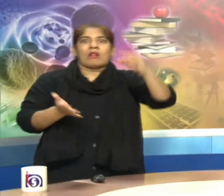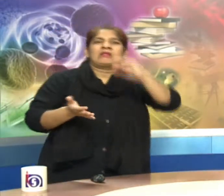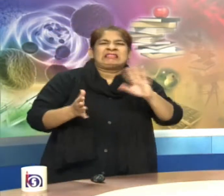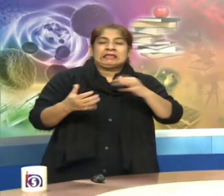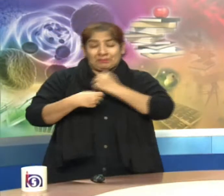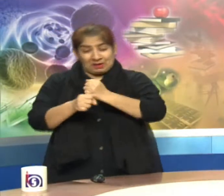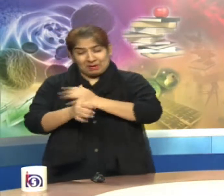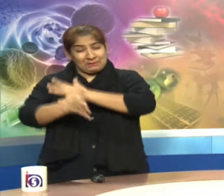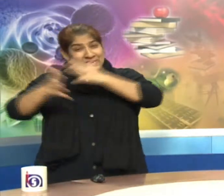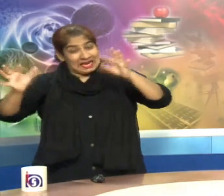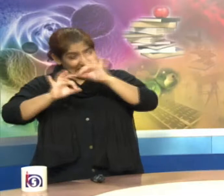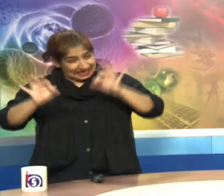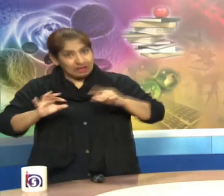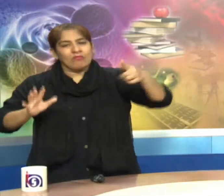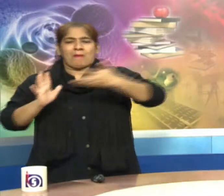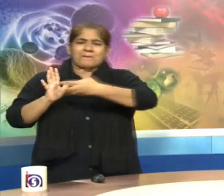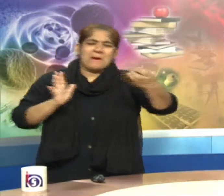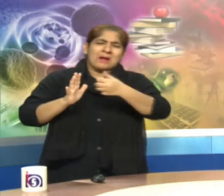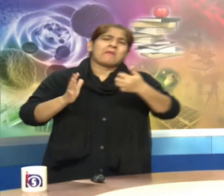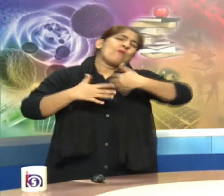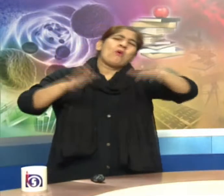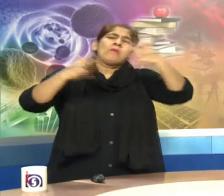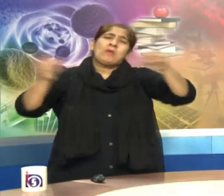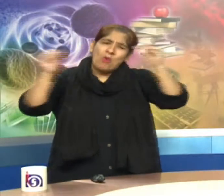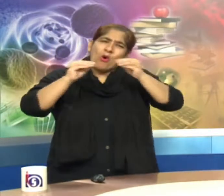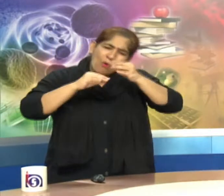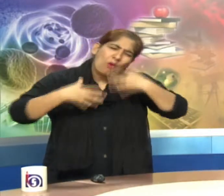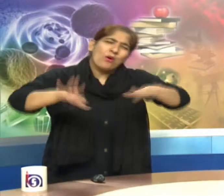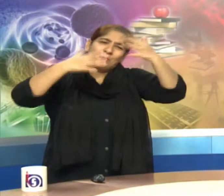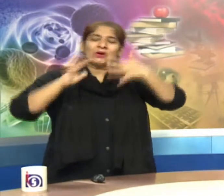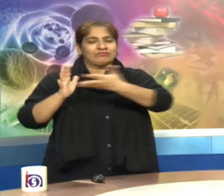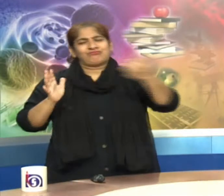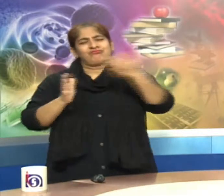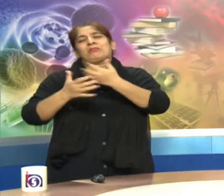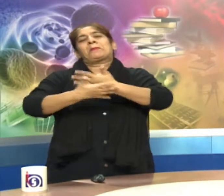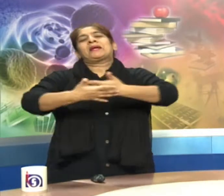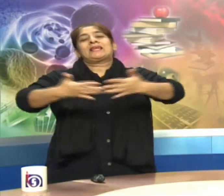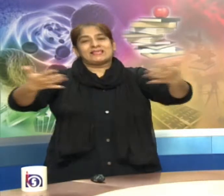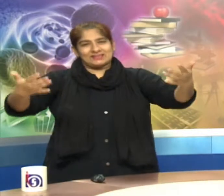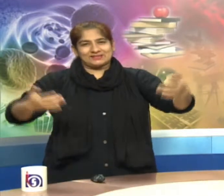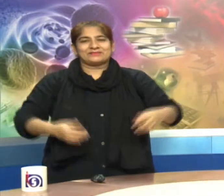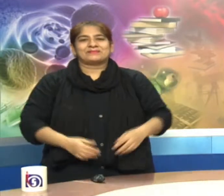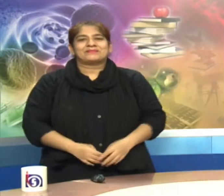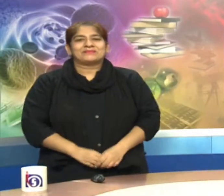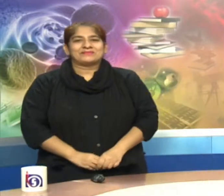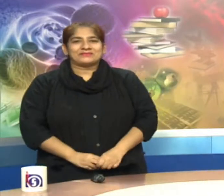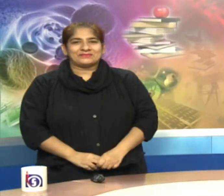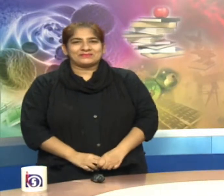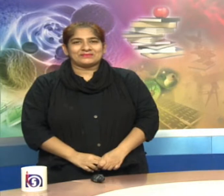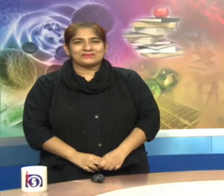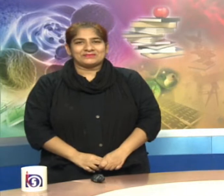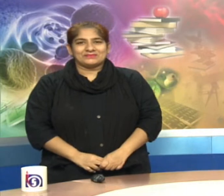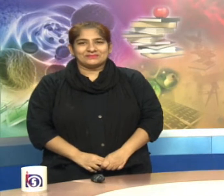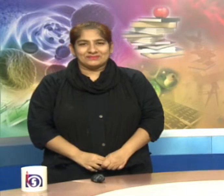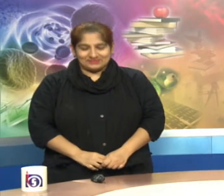the existing buyers which are already with our enterprise.